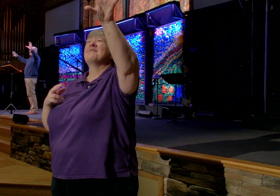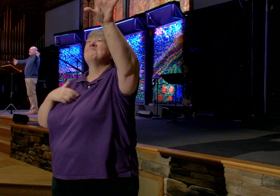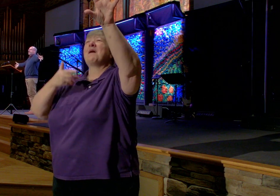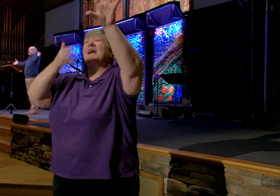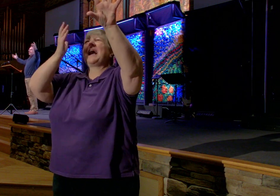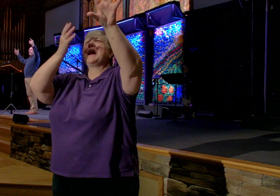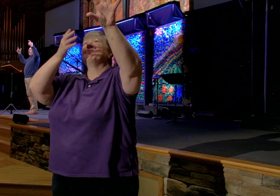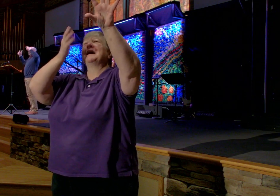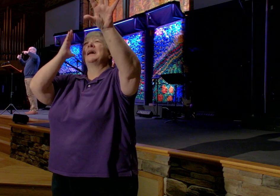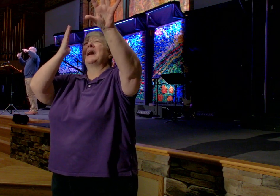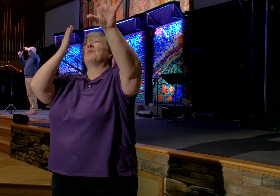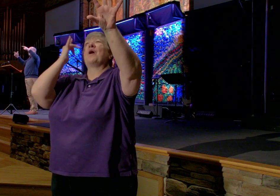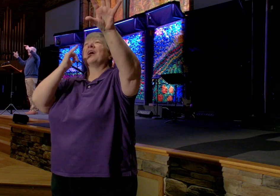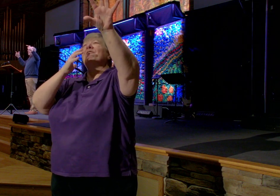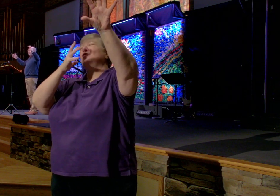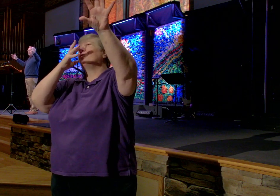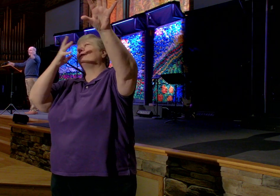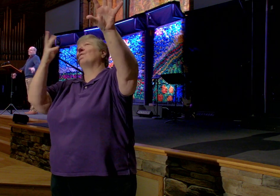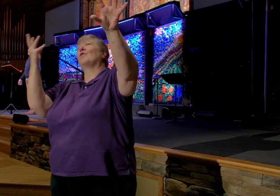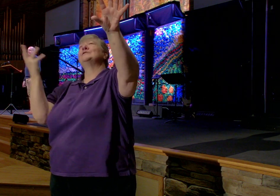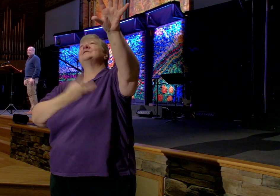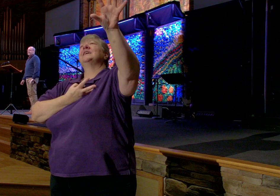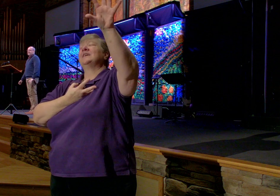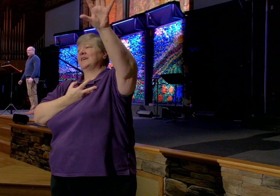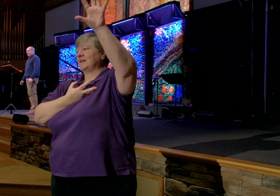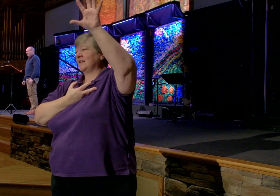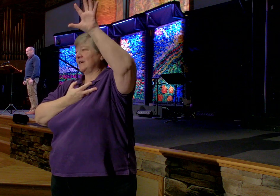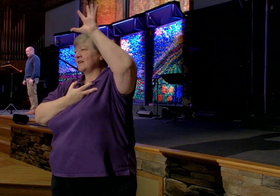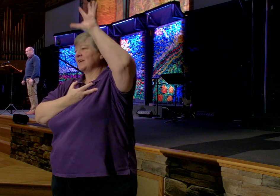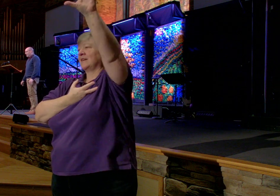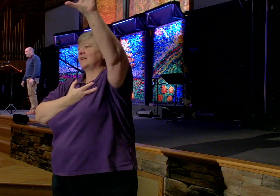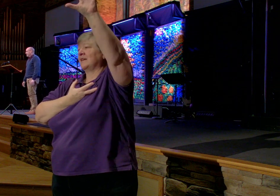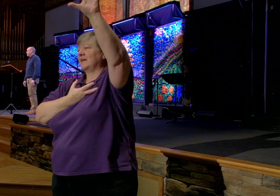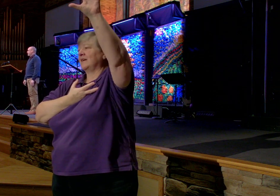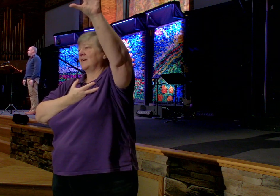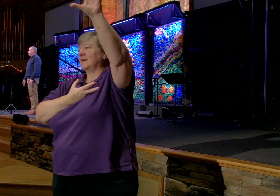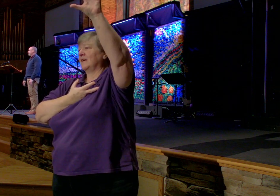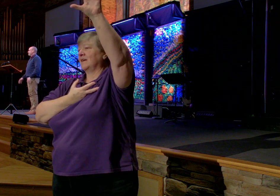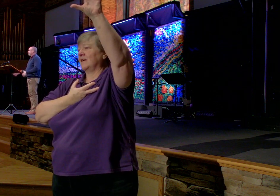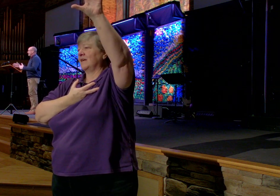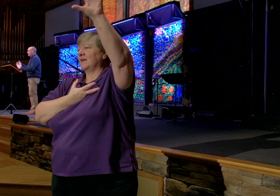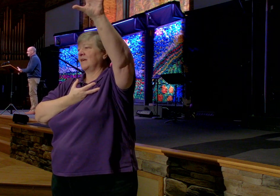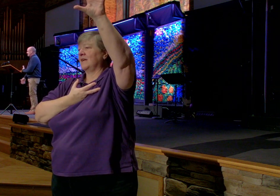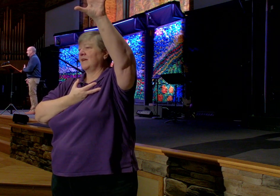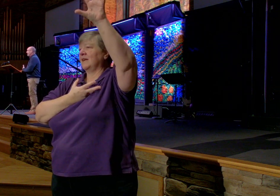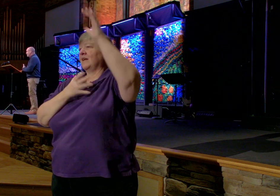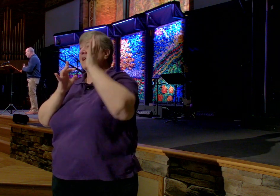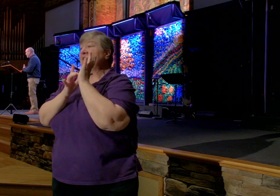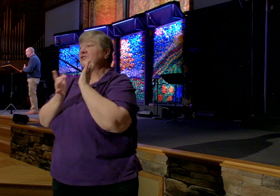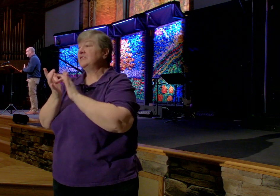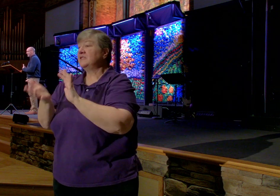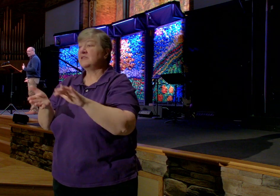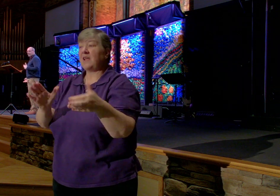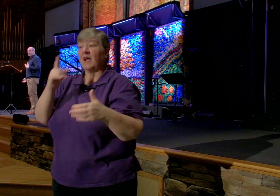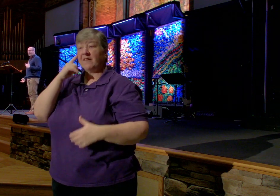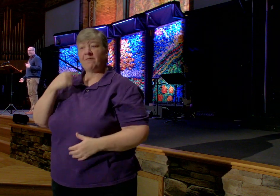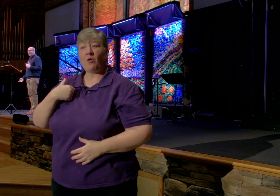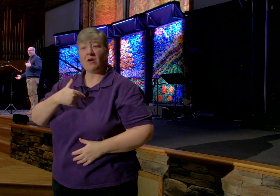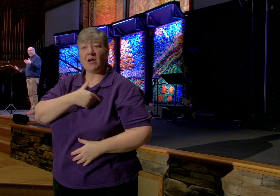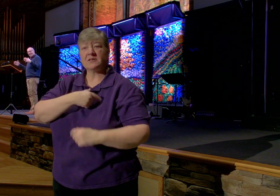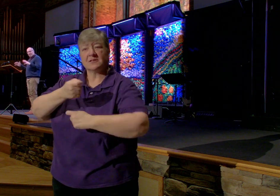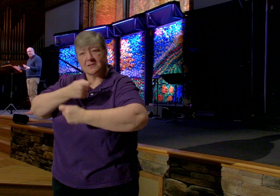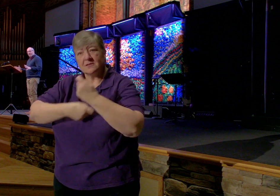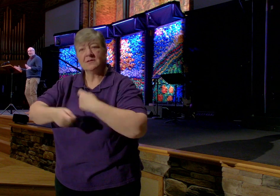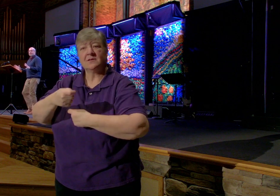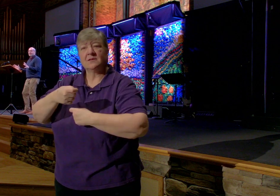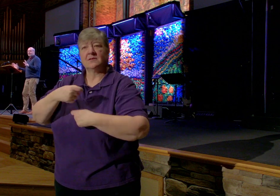out, my God, why have you turned your face from me? And Jesus died for us in